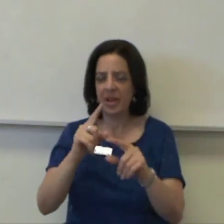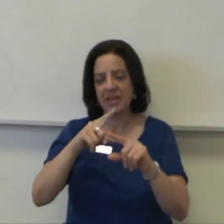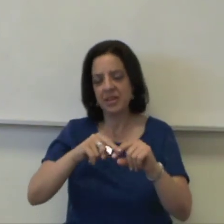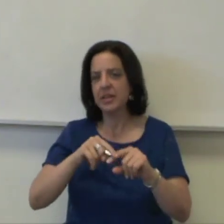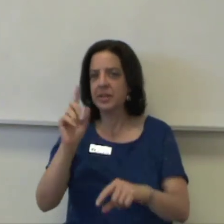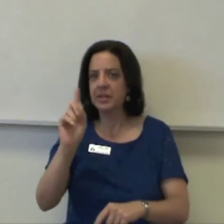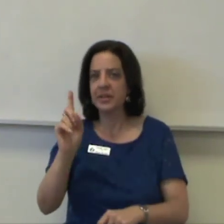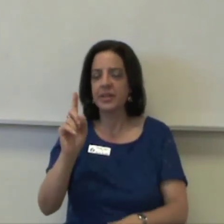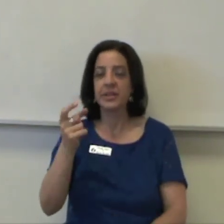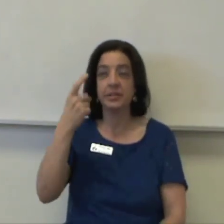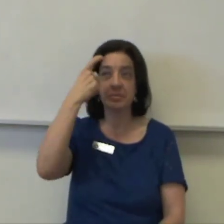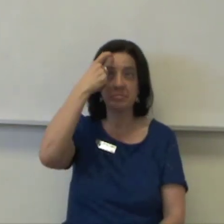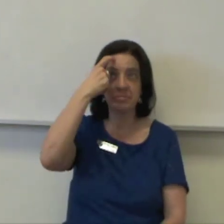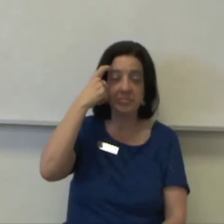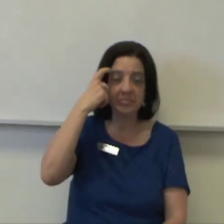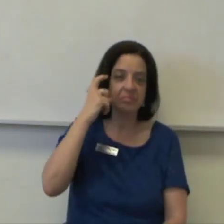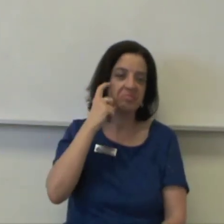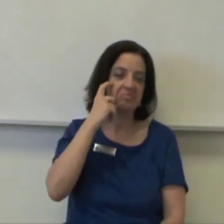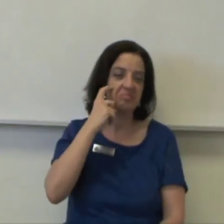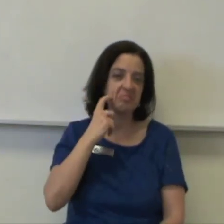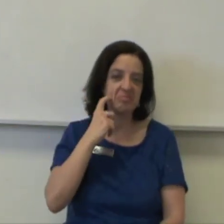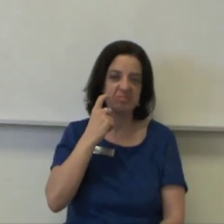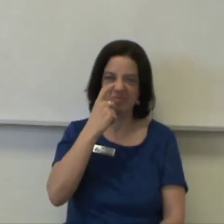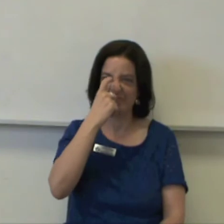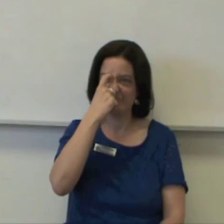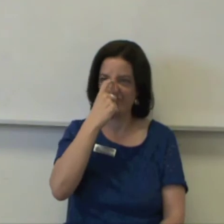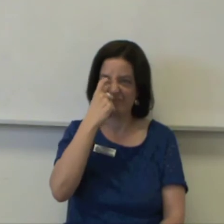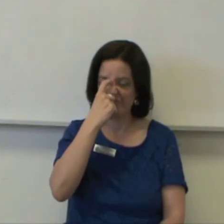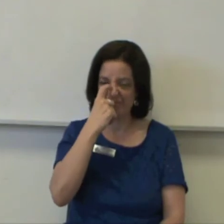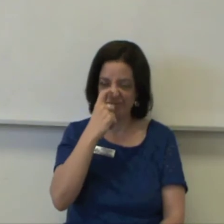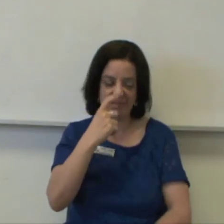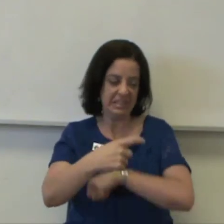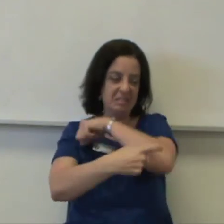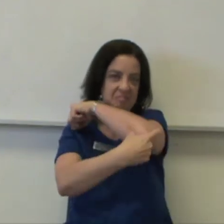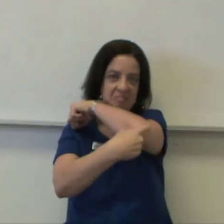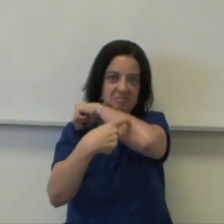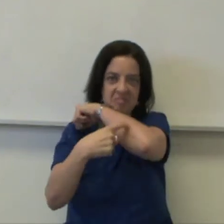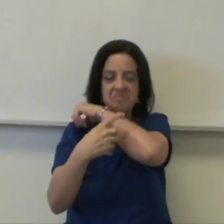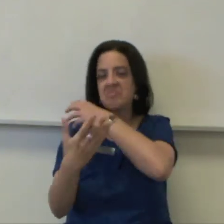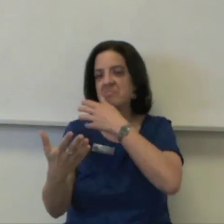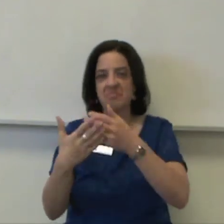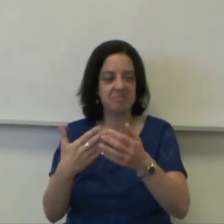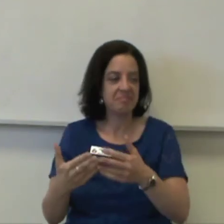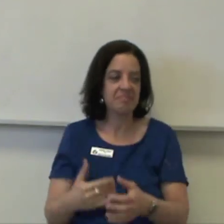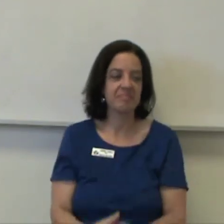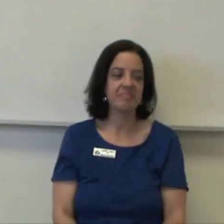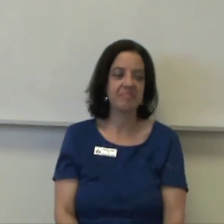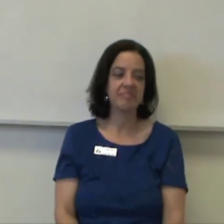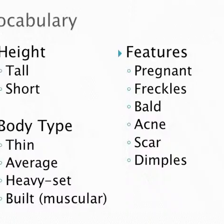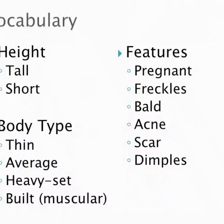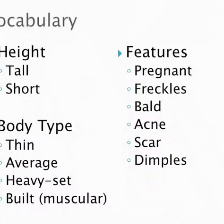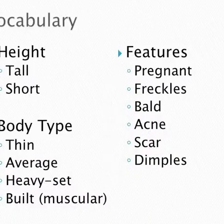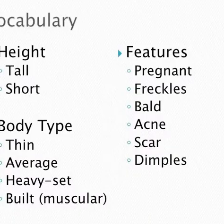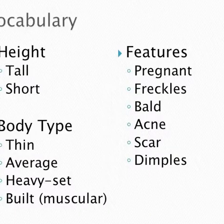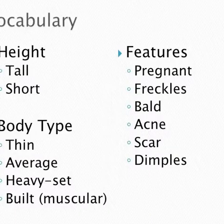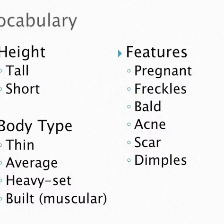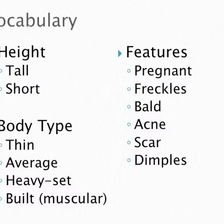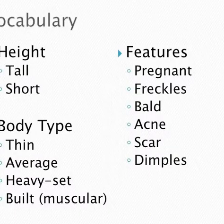Scar can move around. It depends on where the scar is. On your forehead. On your cheek. On your nose. On your elbow. Just doesn't matter. It's a directional sign.